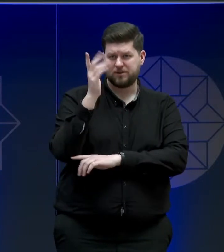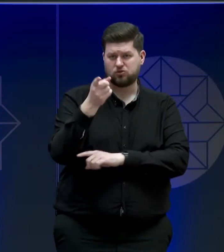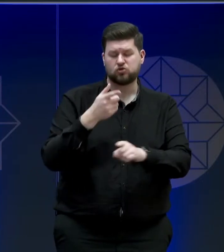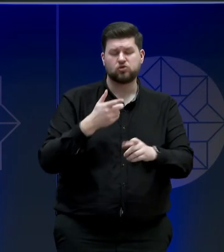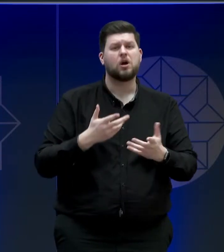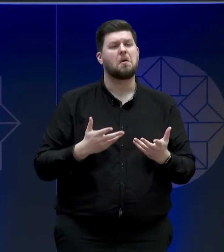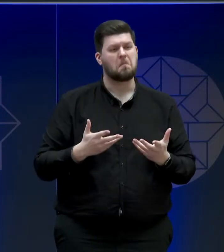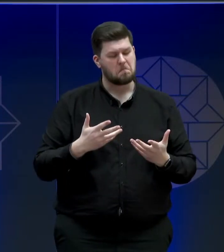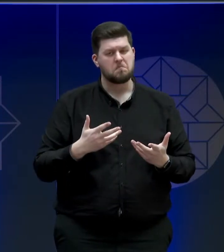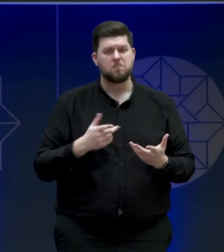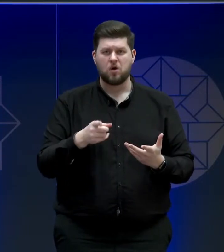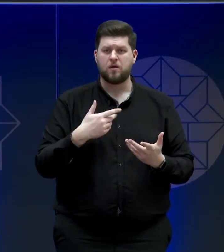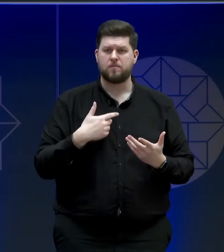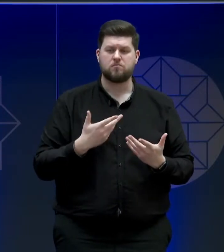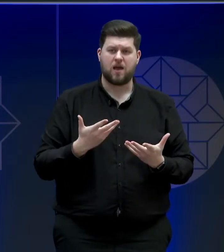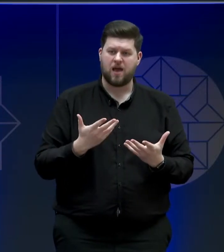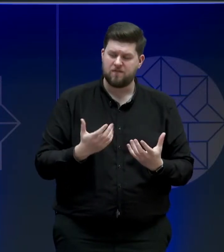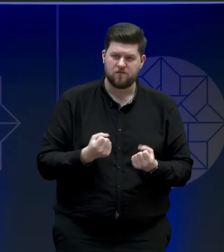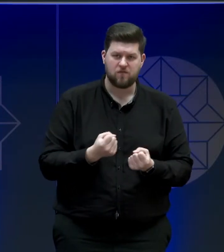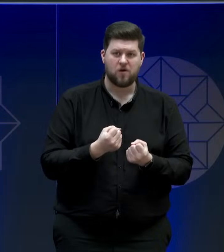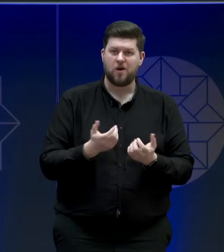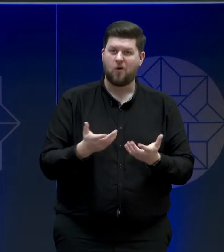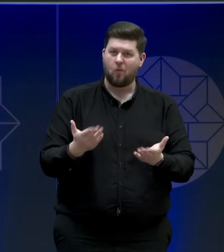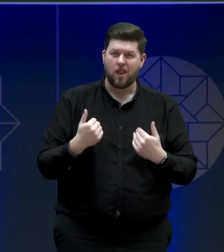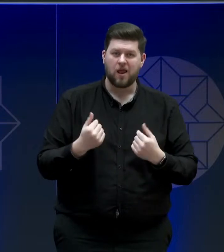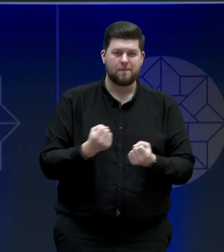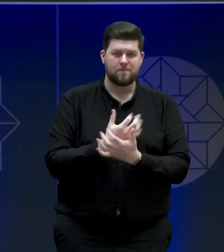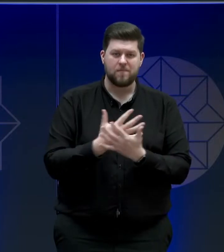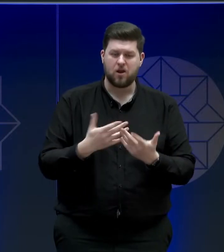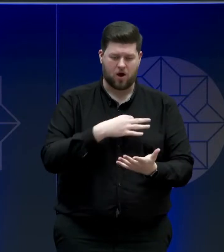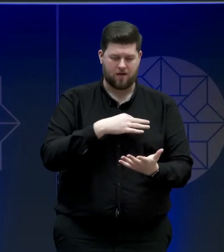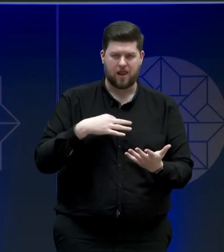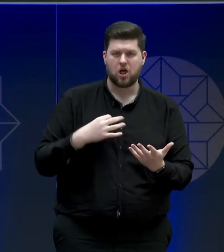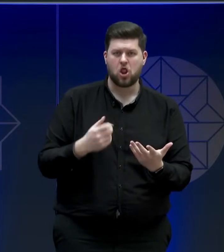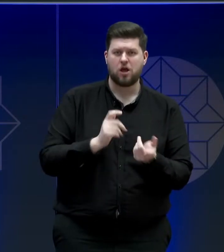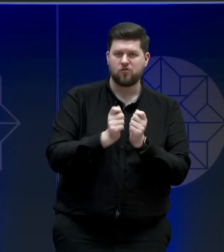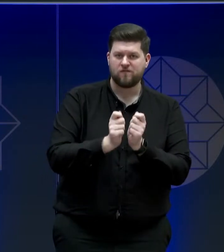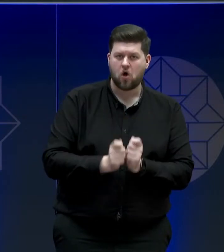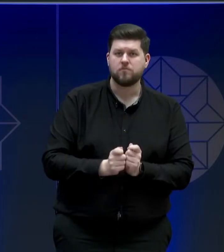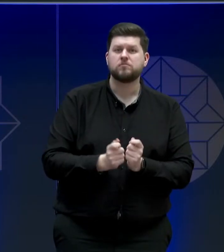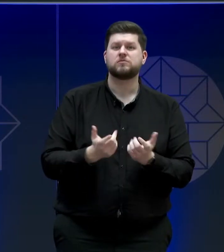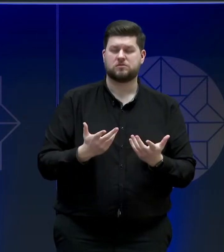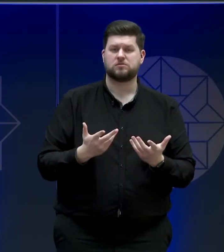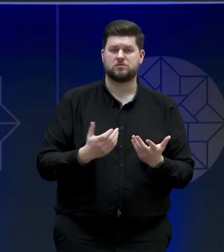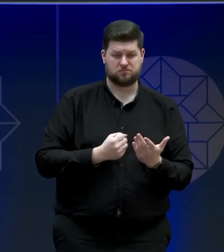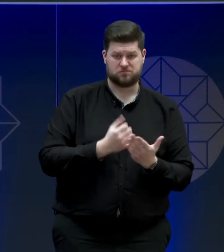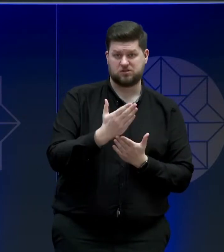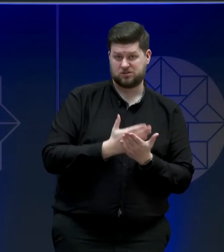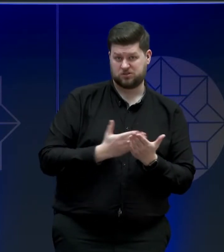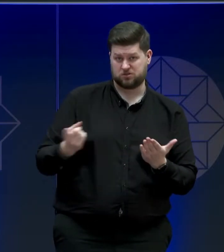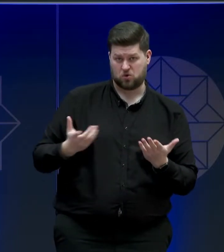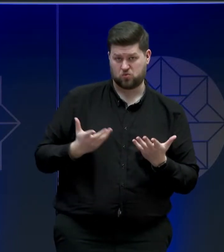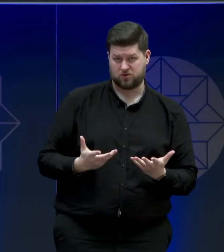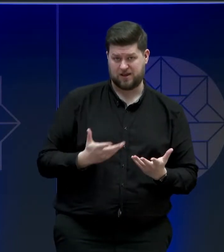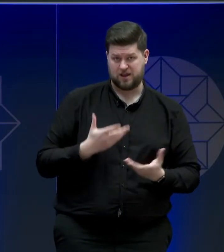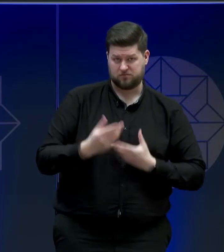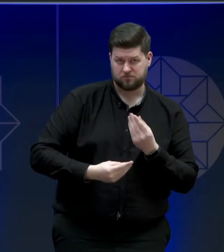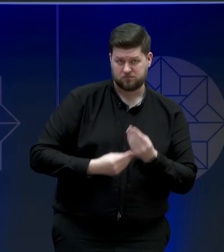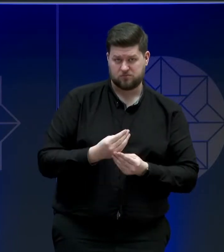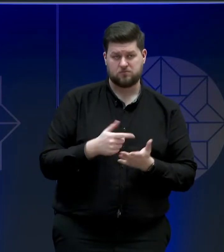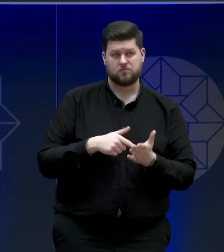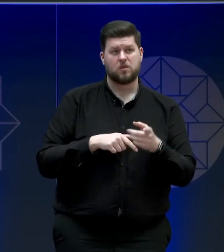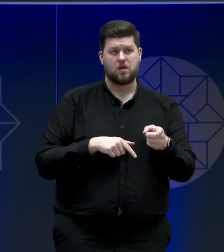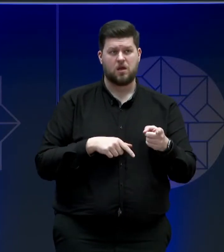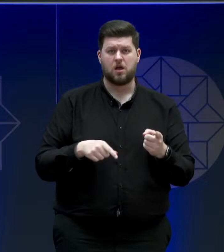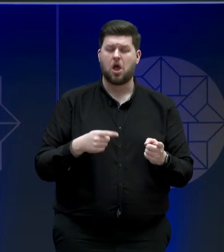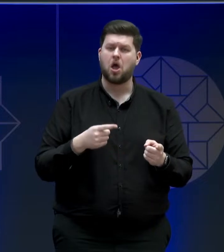welcomed clinical reforms and medical reforms that are being set out today. And it sounds like that's on the basis of